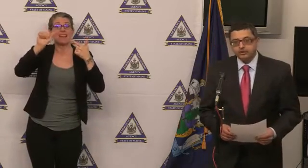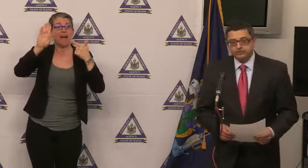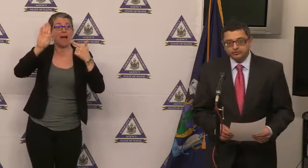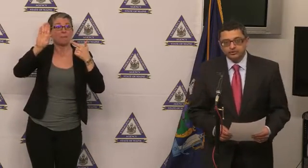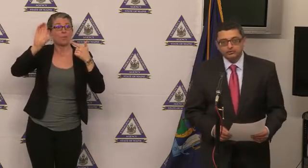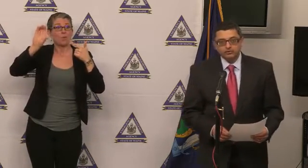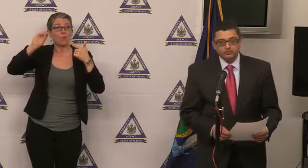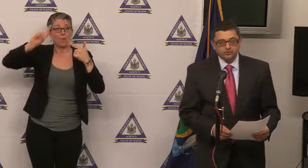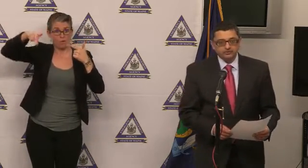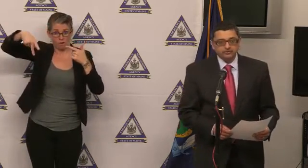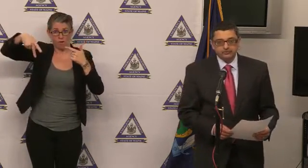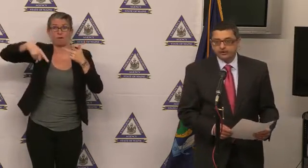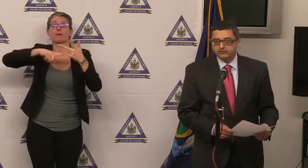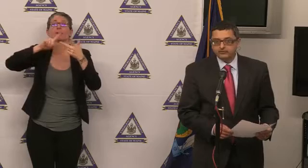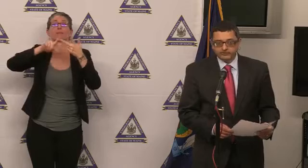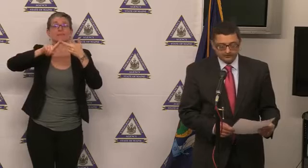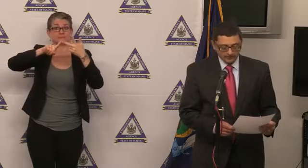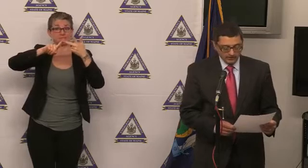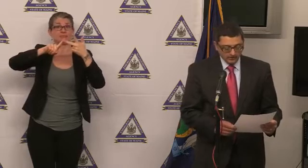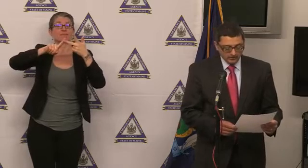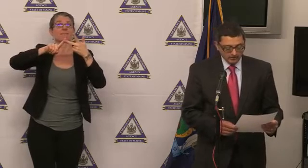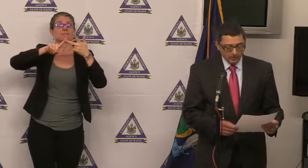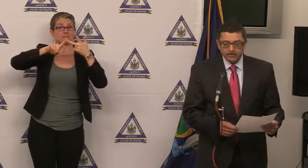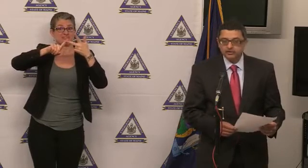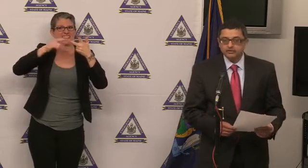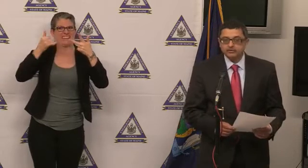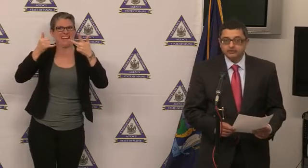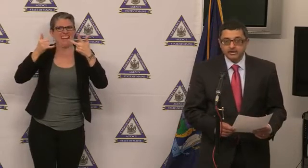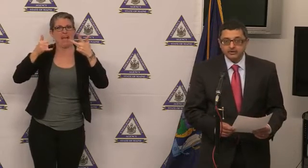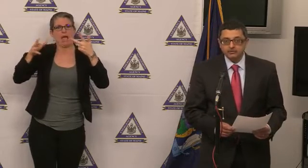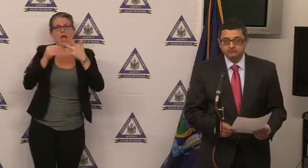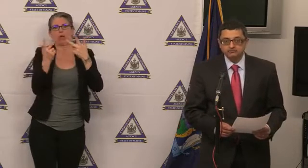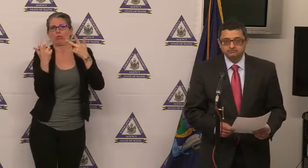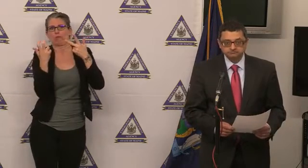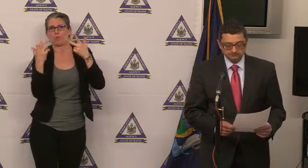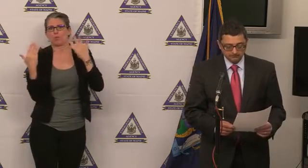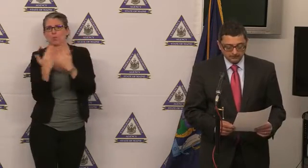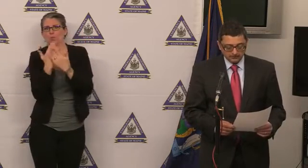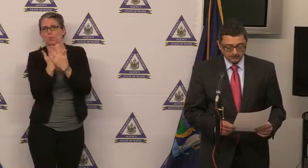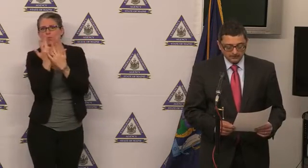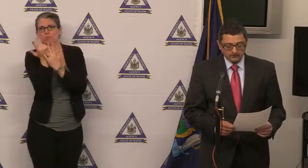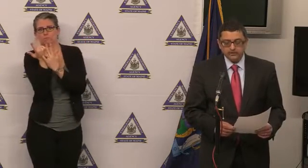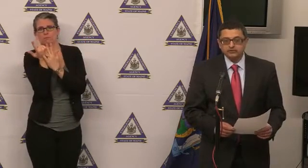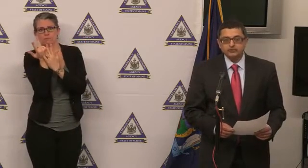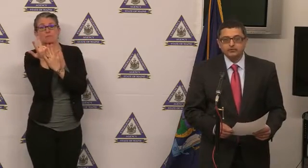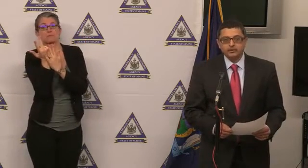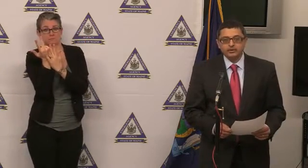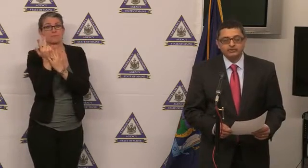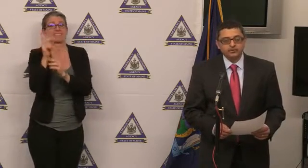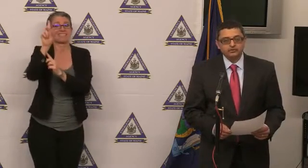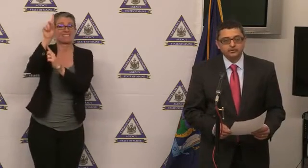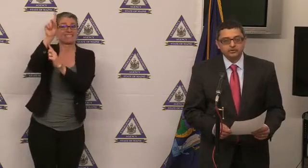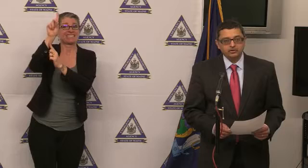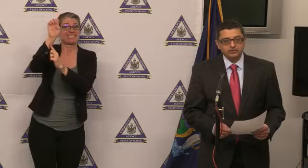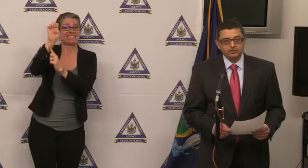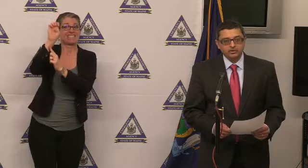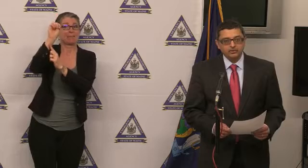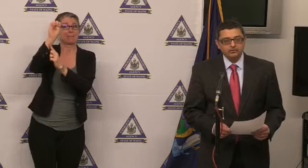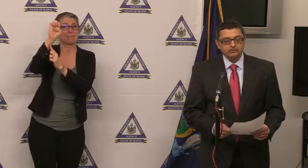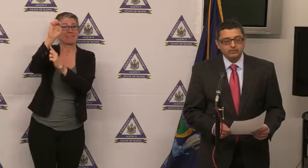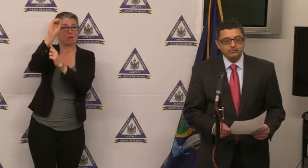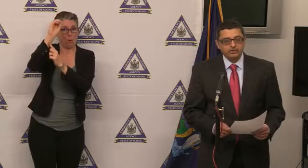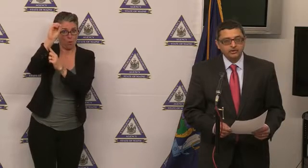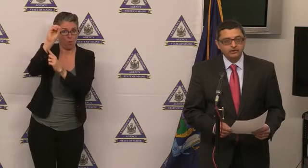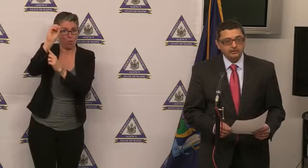3 additional corporations or entities. One is the Mayo. Second is an organization or a